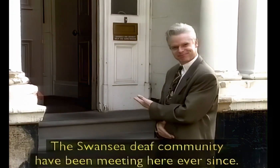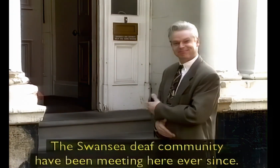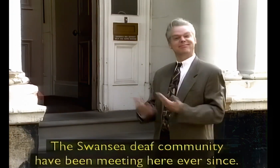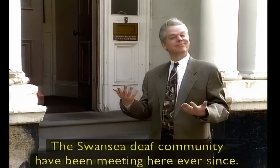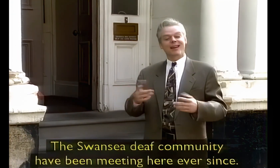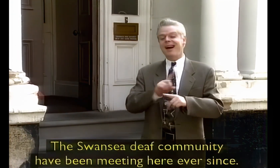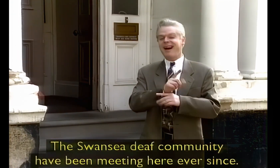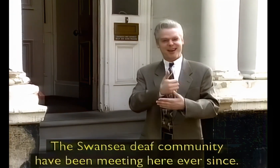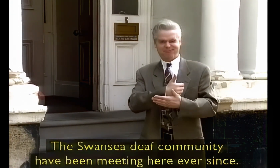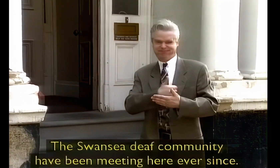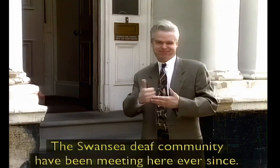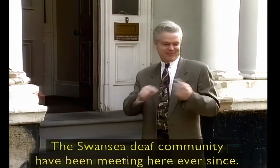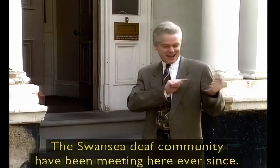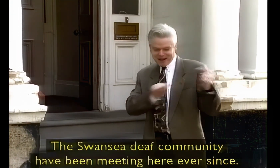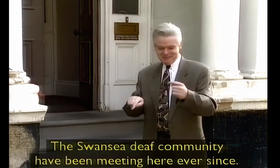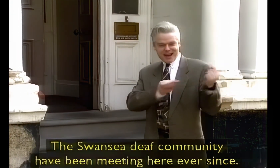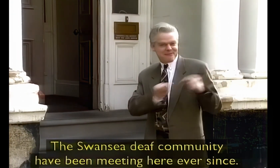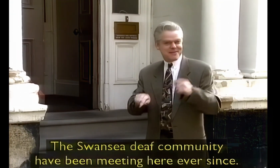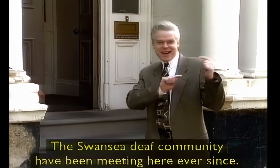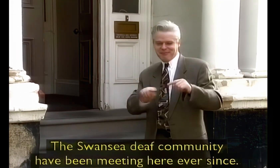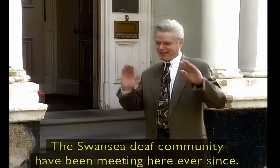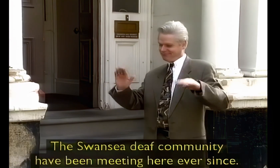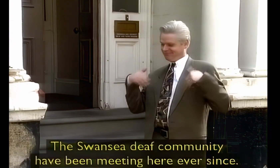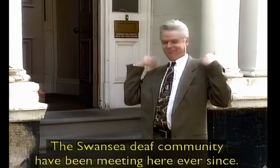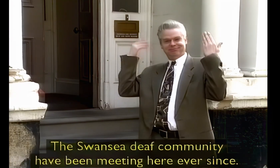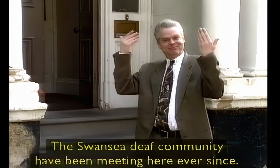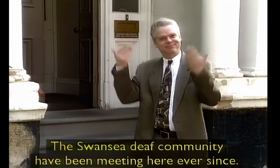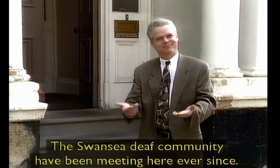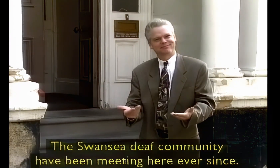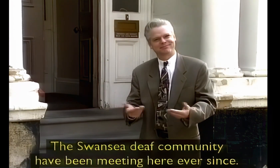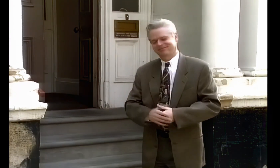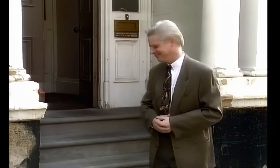And the Swansea deaf community have been meeting here ever since.